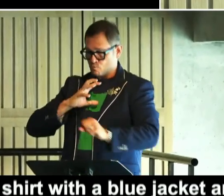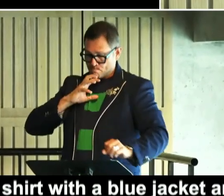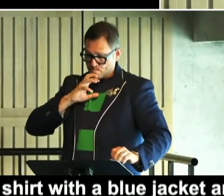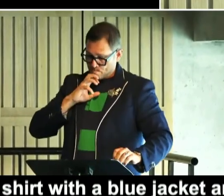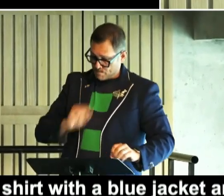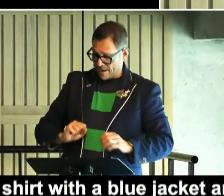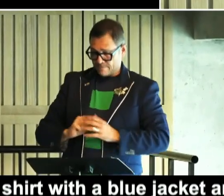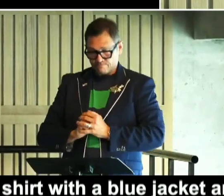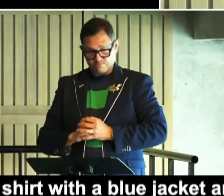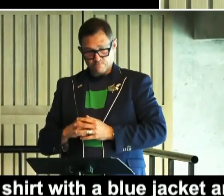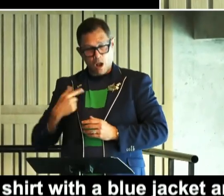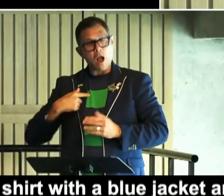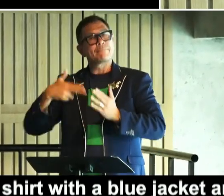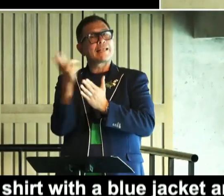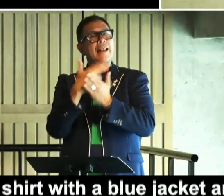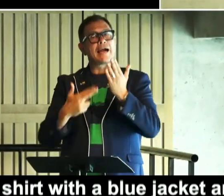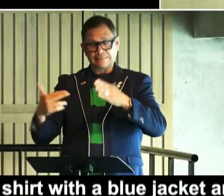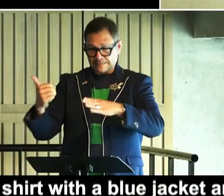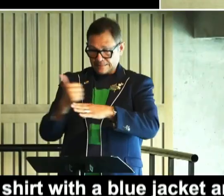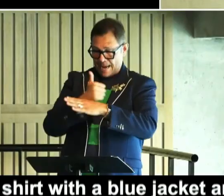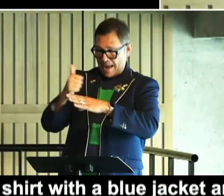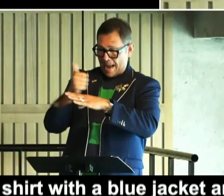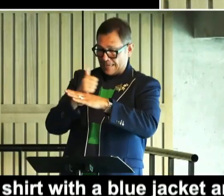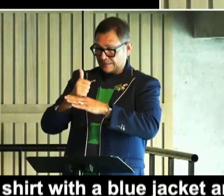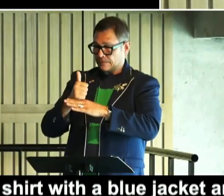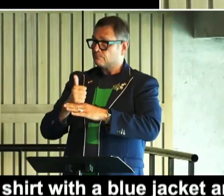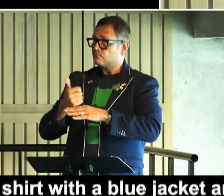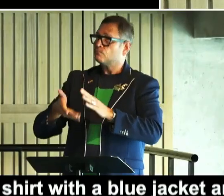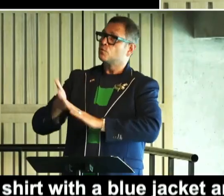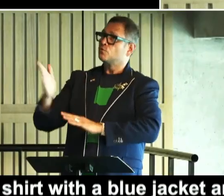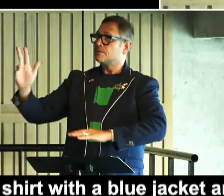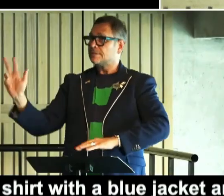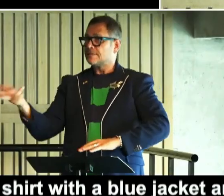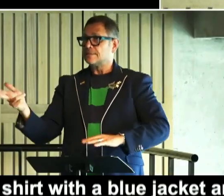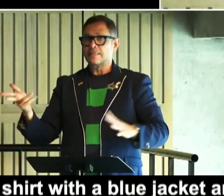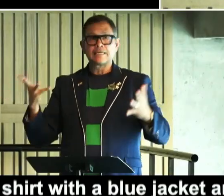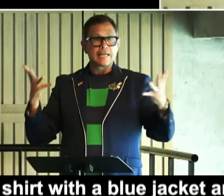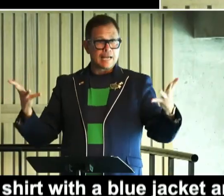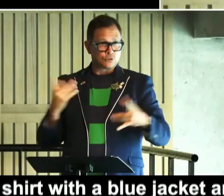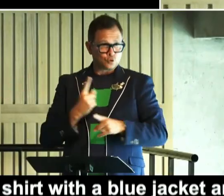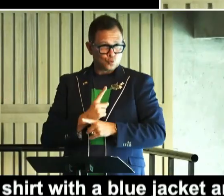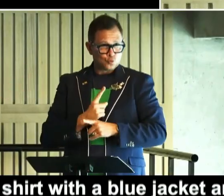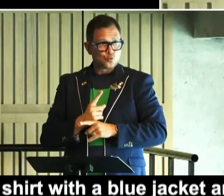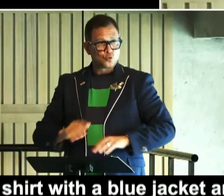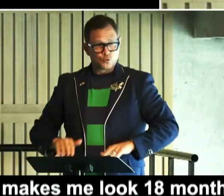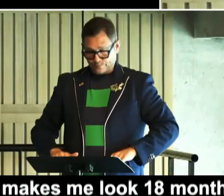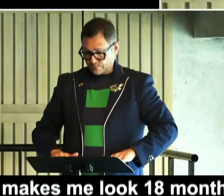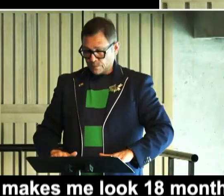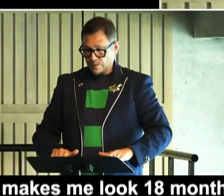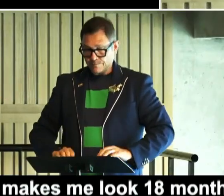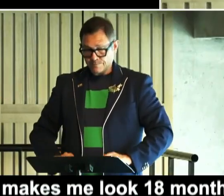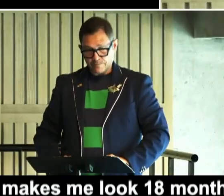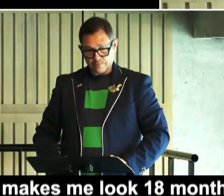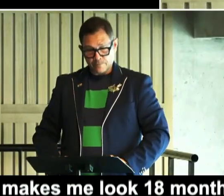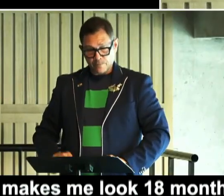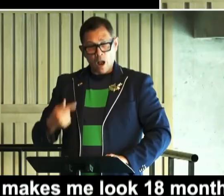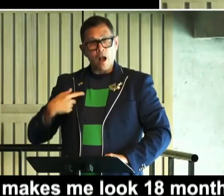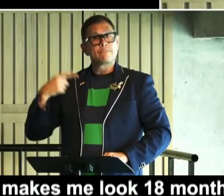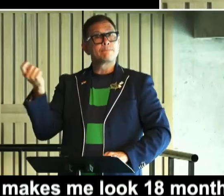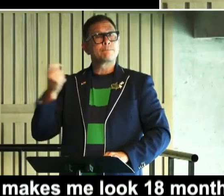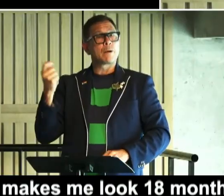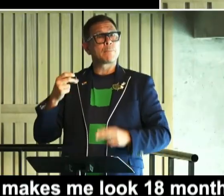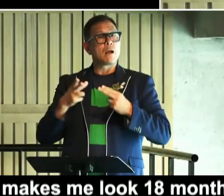I'm a proud Gadigal man. I'm an artist and an actor, and I go by the name Deadly Hand